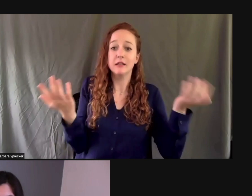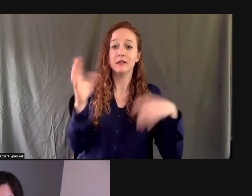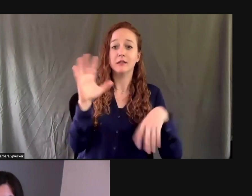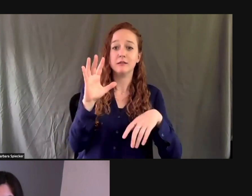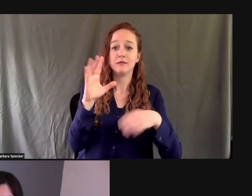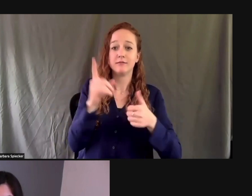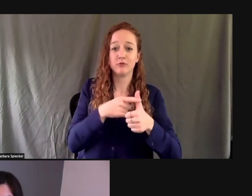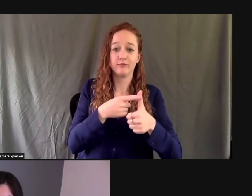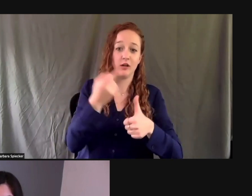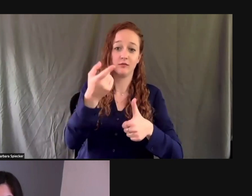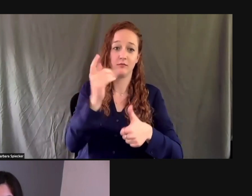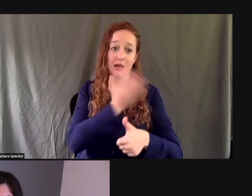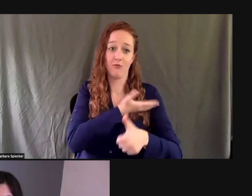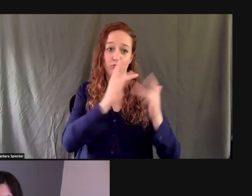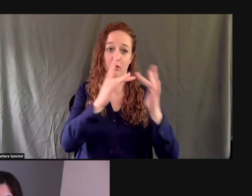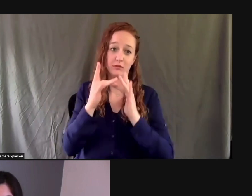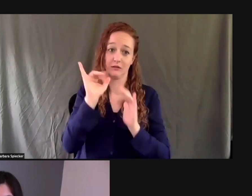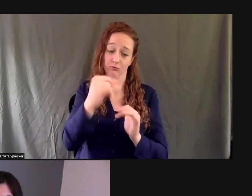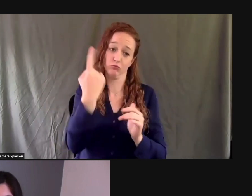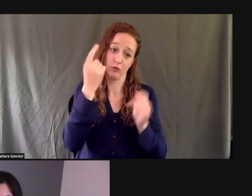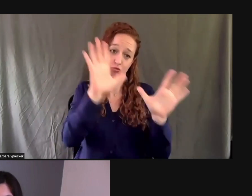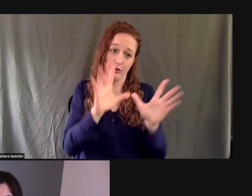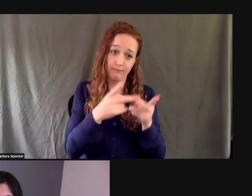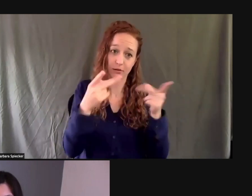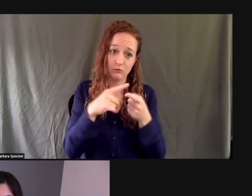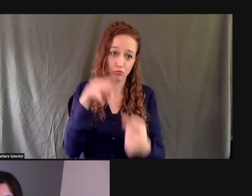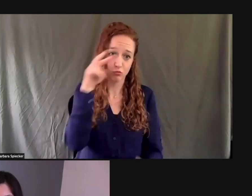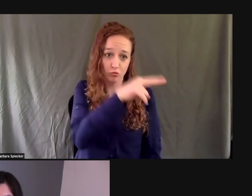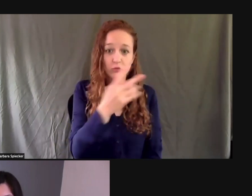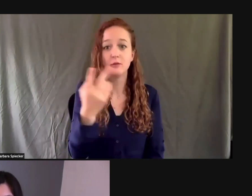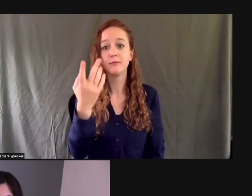within K-12? True.